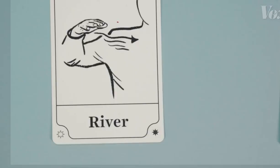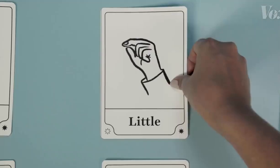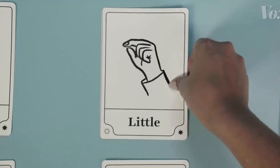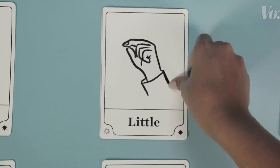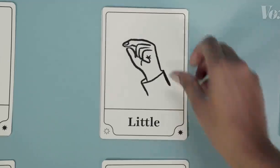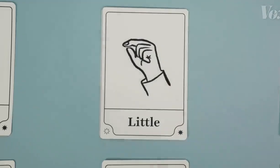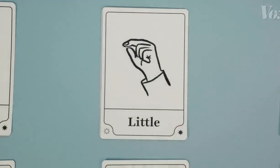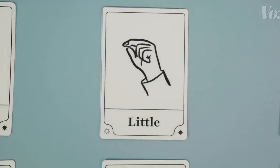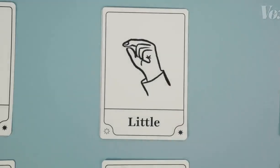America.